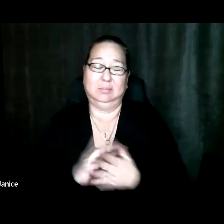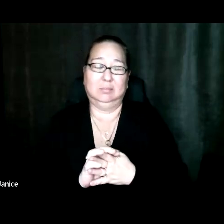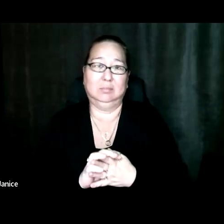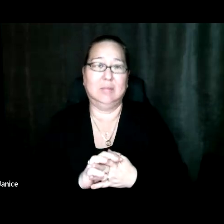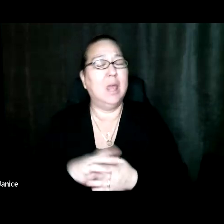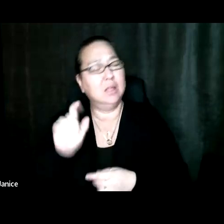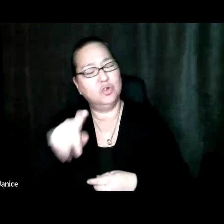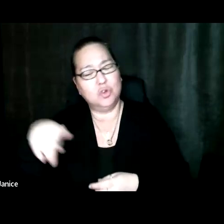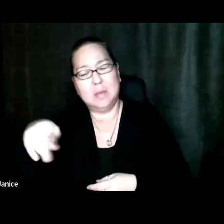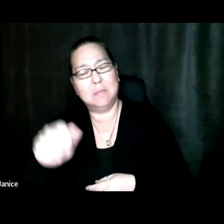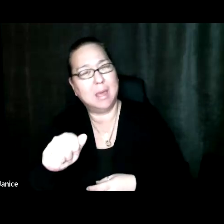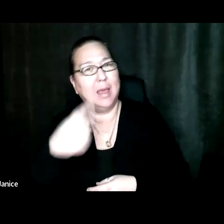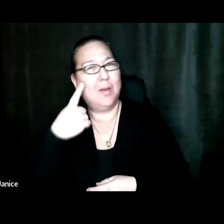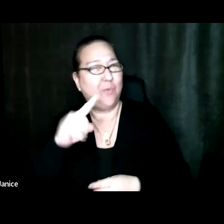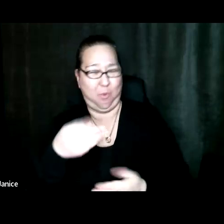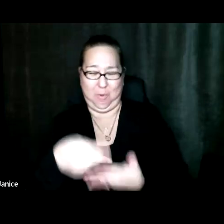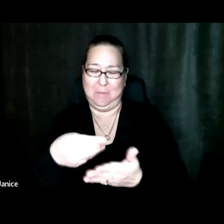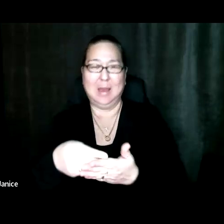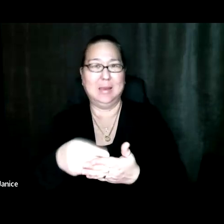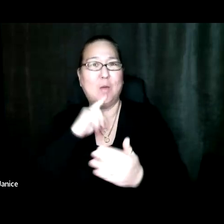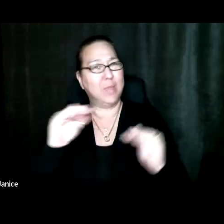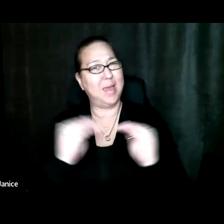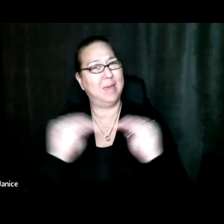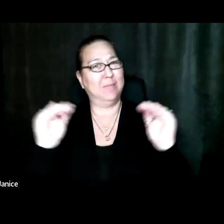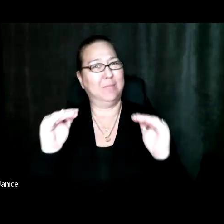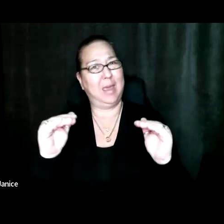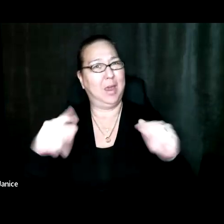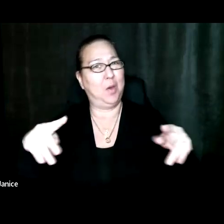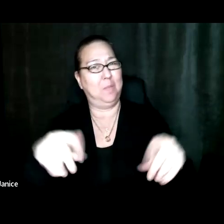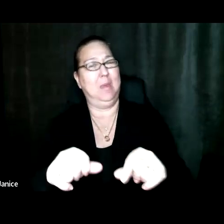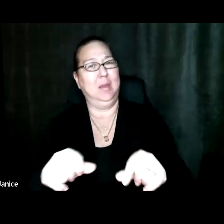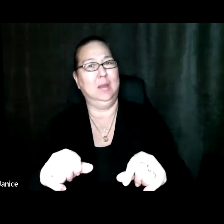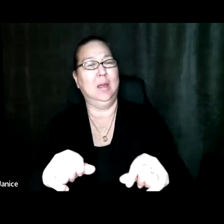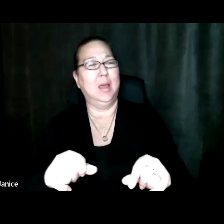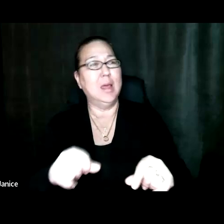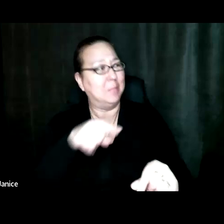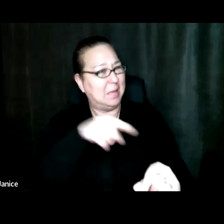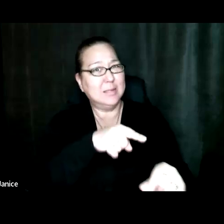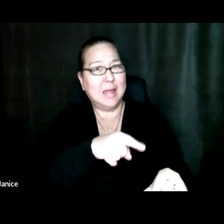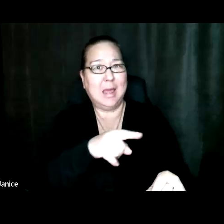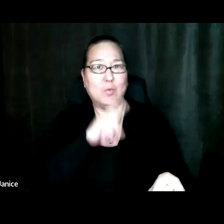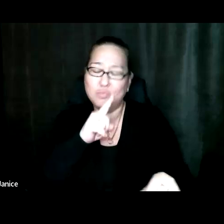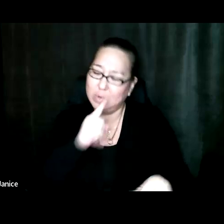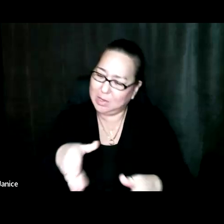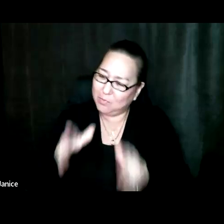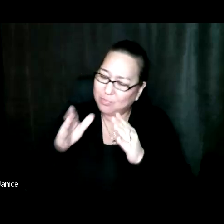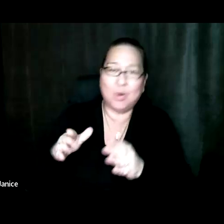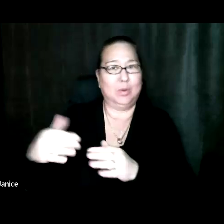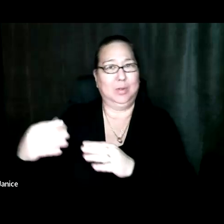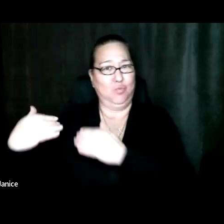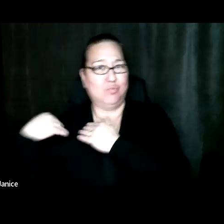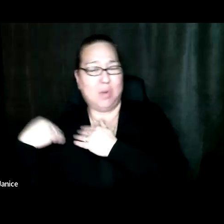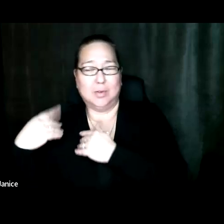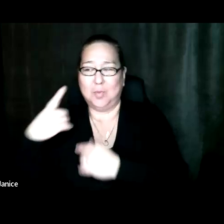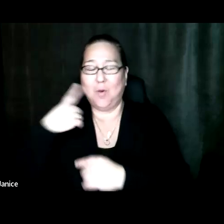deserve to be paid a wage that fairly compensates them for the dedication that they show to some of our most high-need students day in